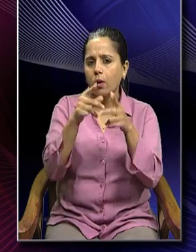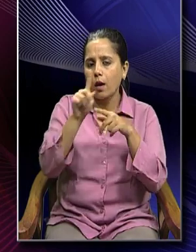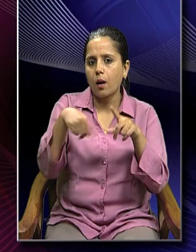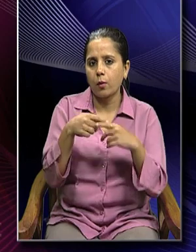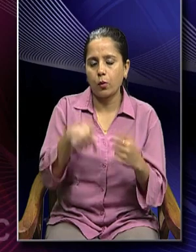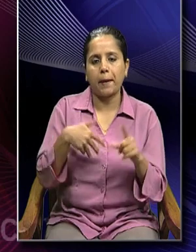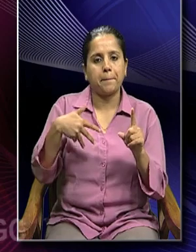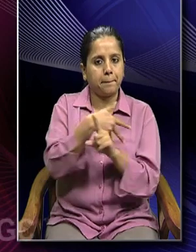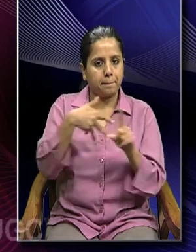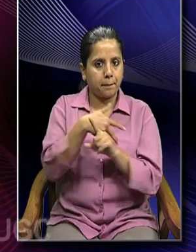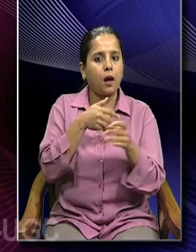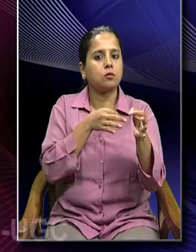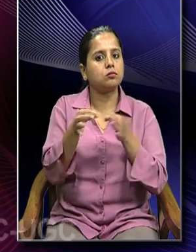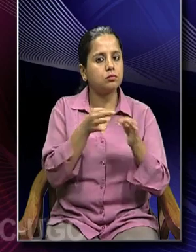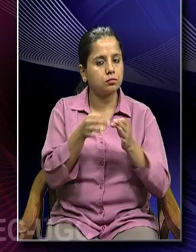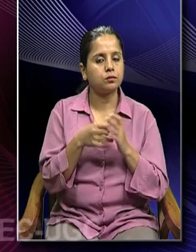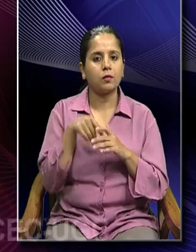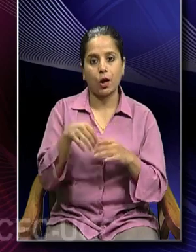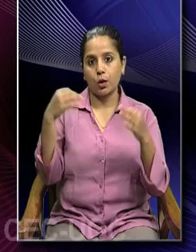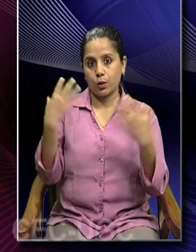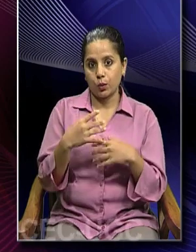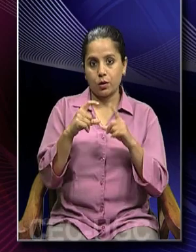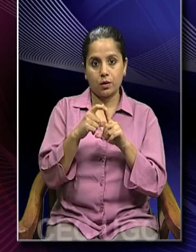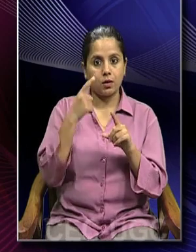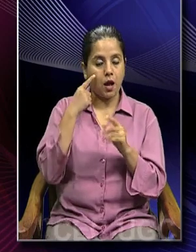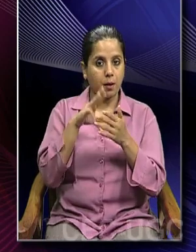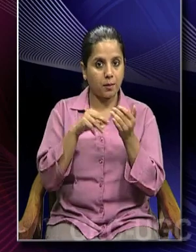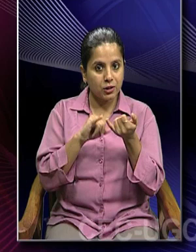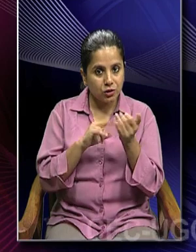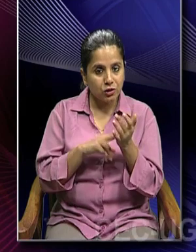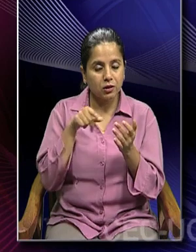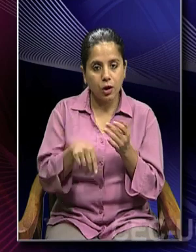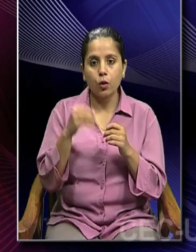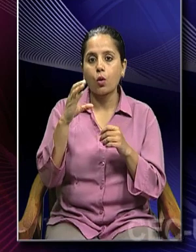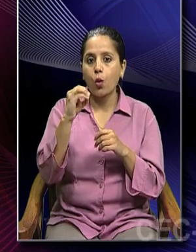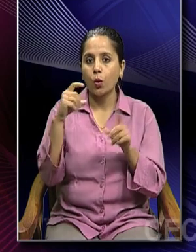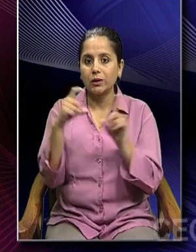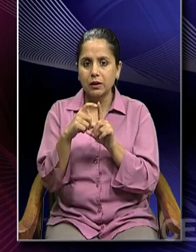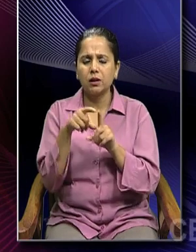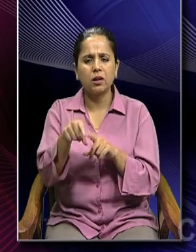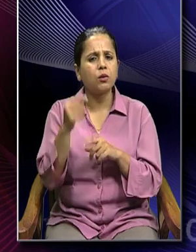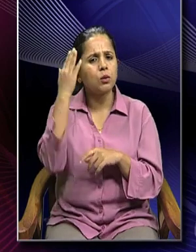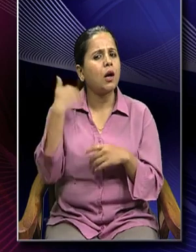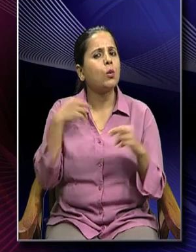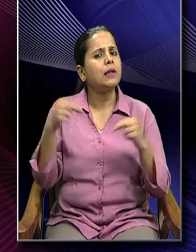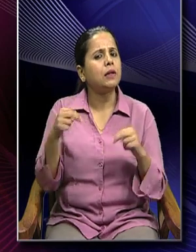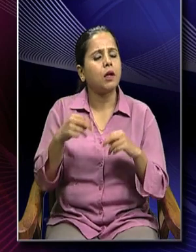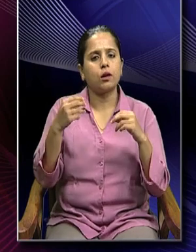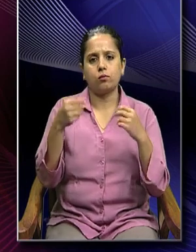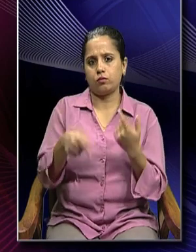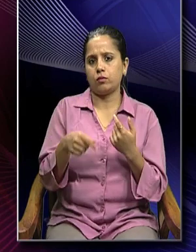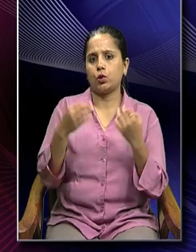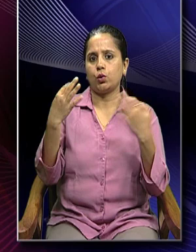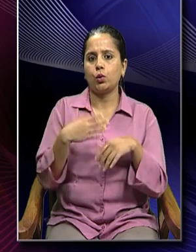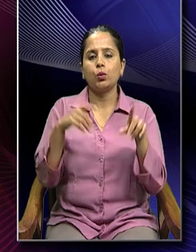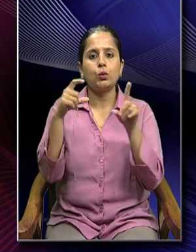about the background of this new dimension of OD, that why do we need this new dimension